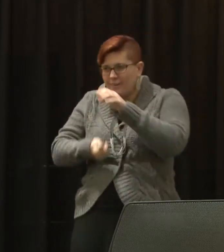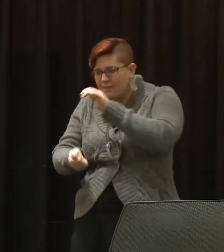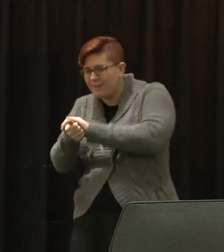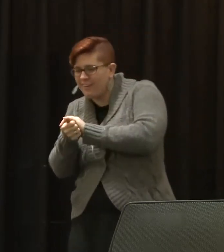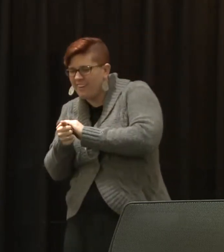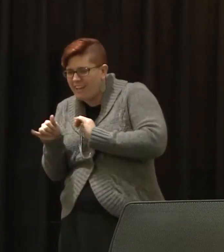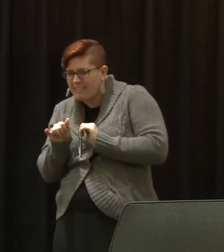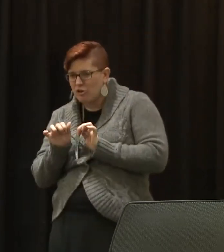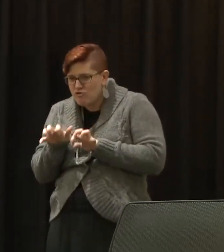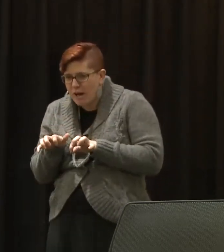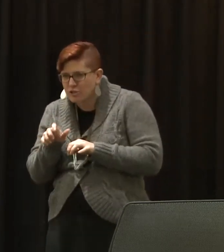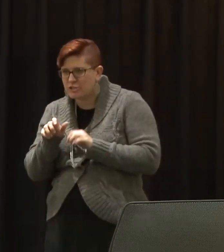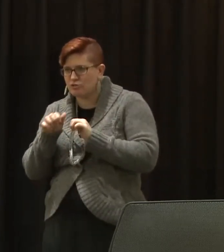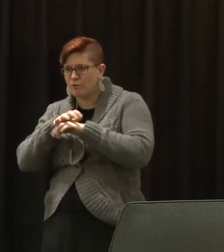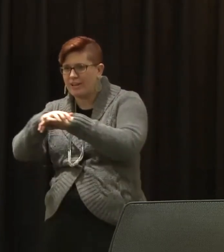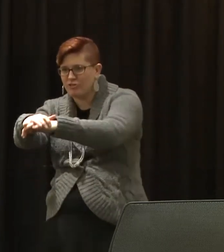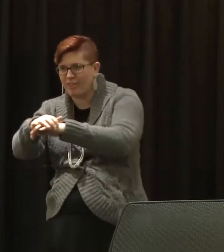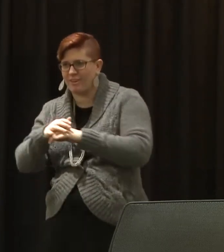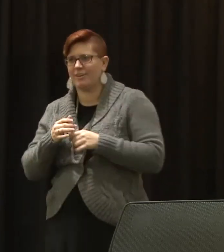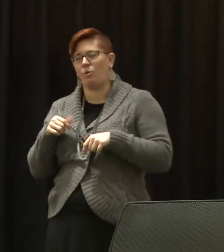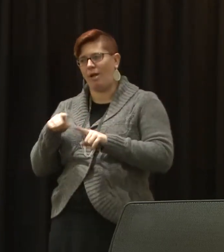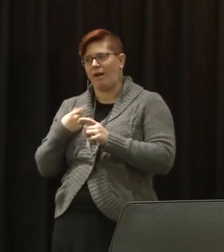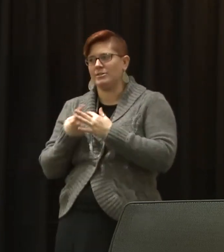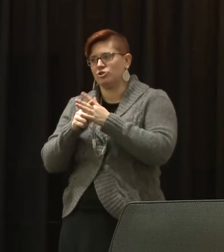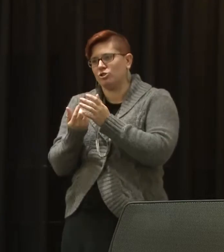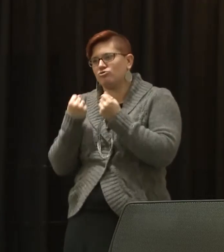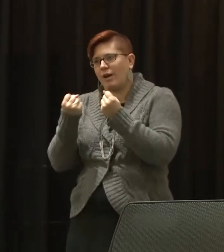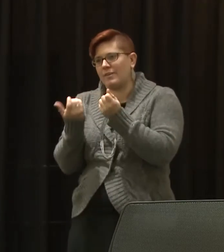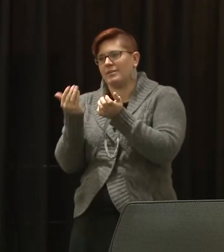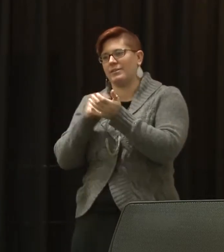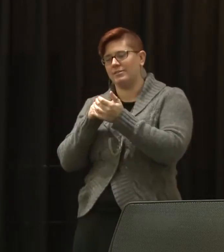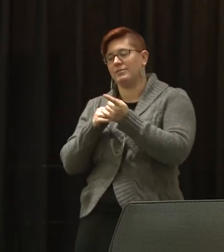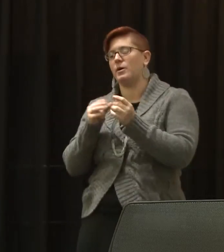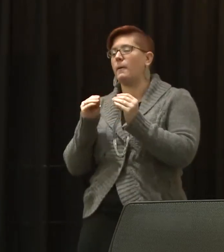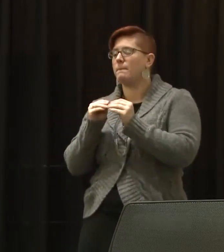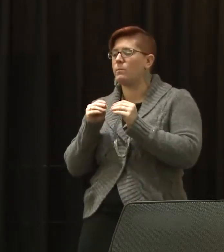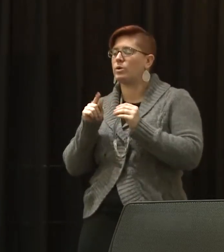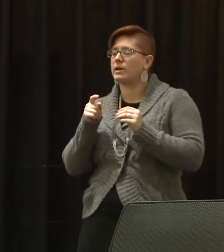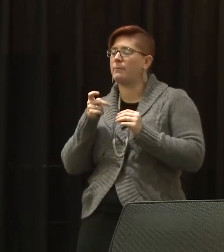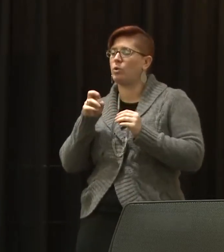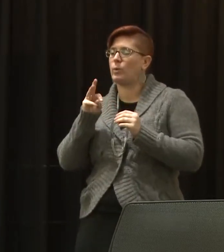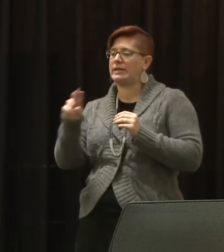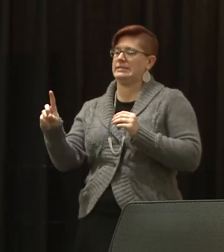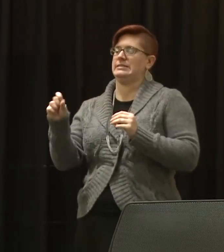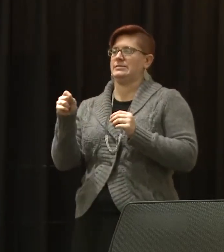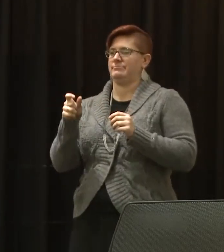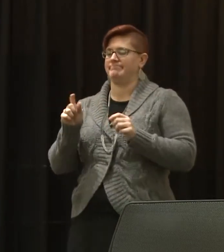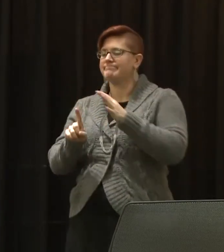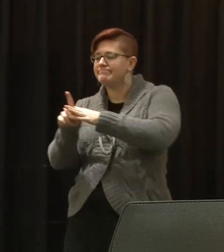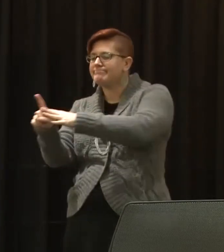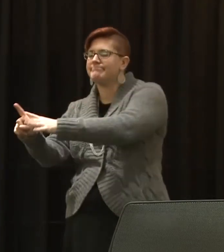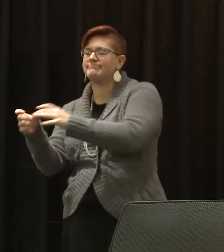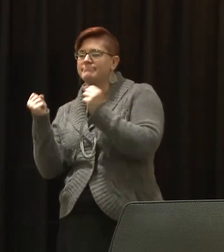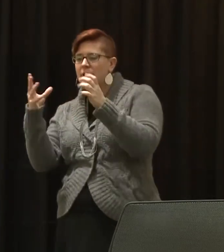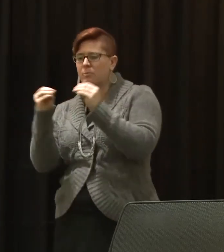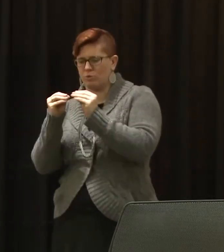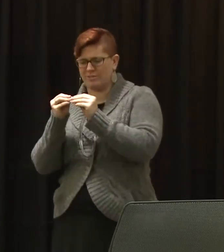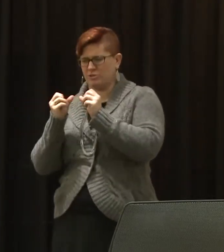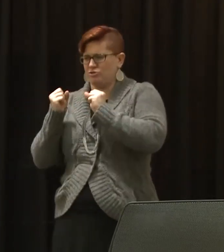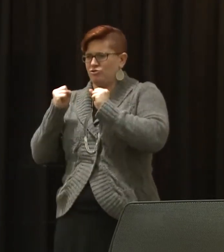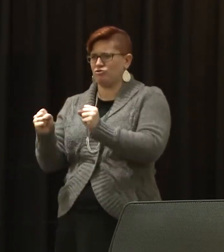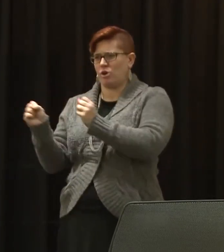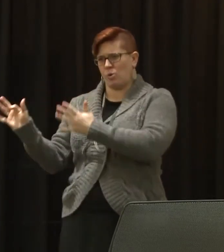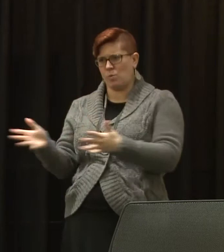crouching tarantula while I resume my driving. More tumbleweeds appear, many more. The strong wind reminds me of my drive